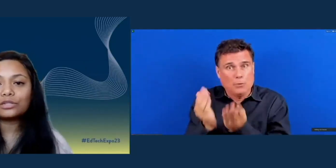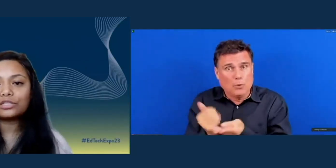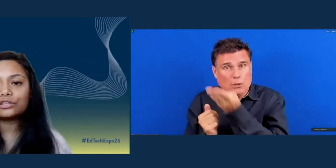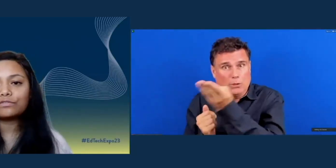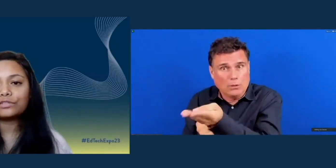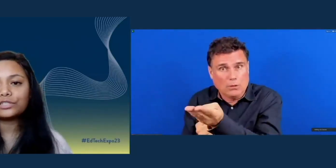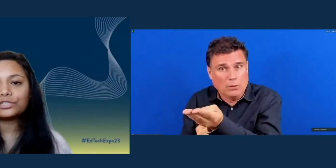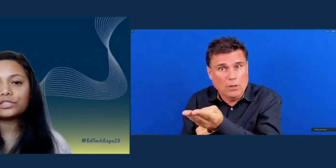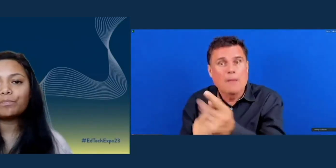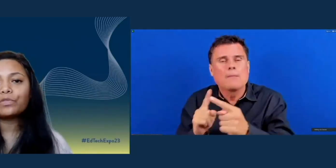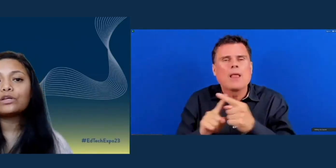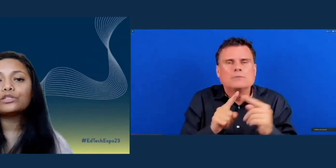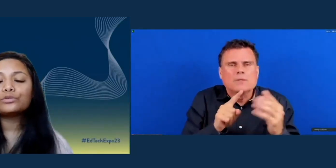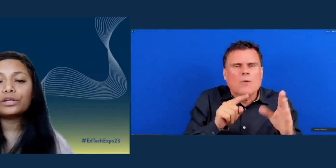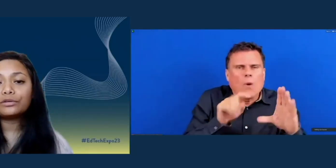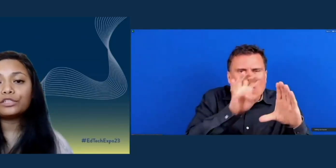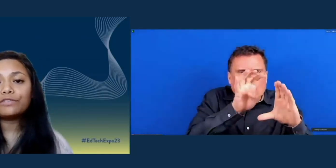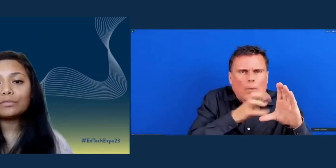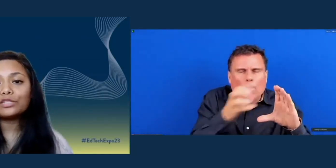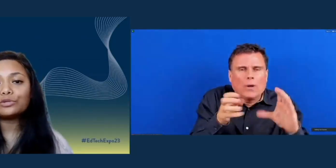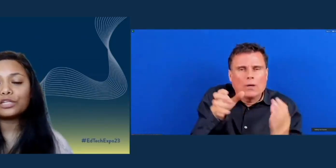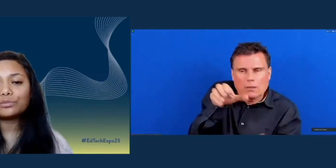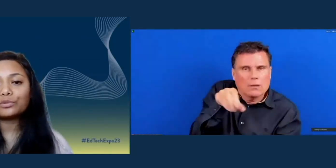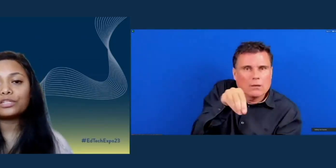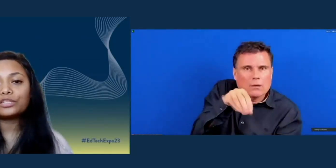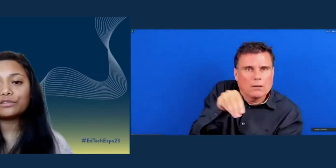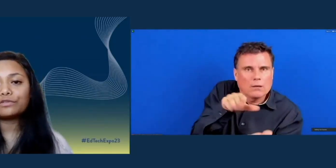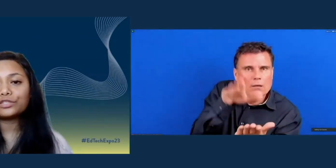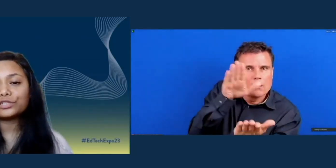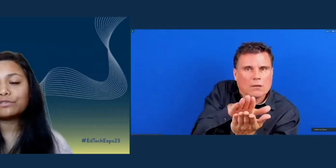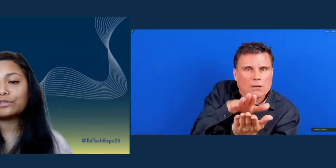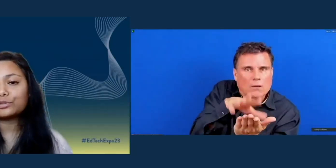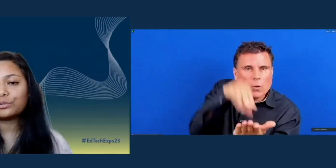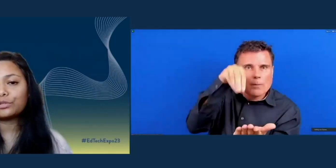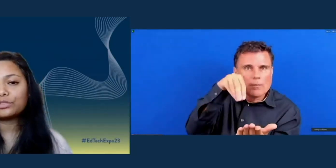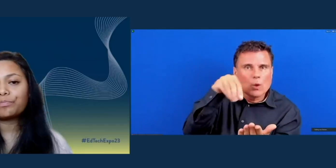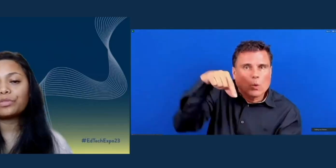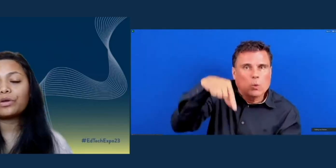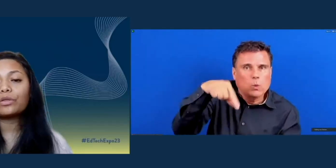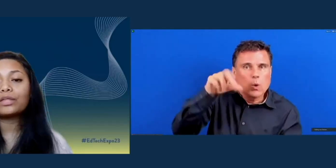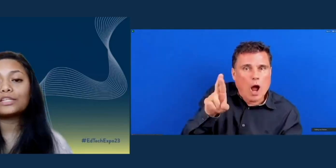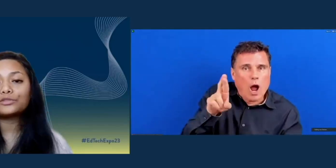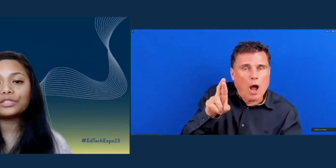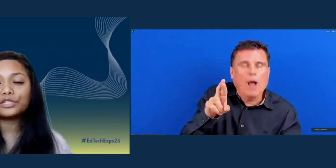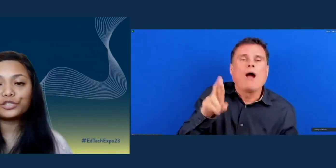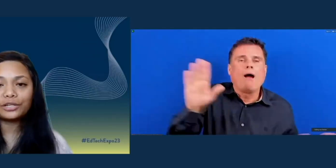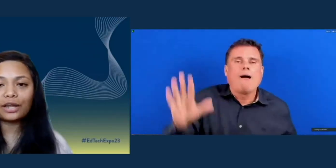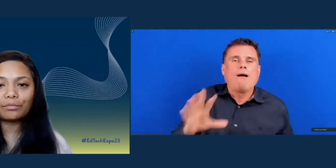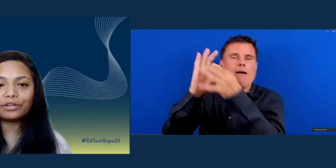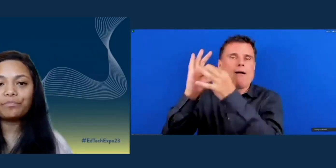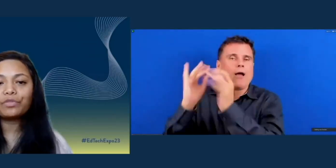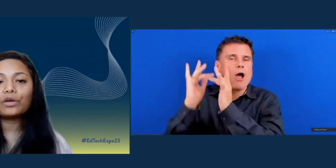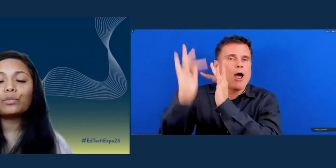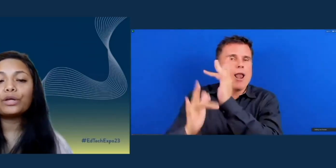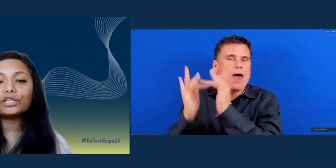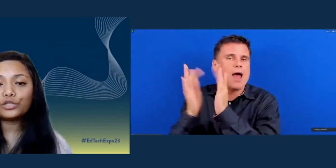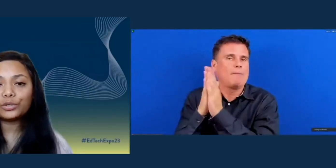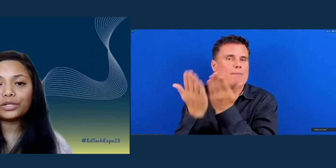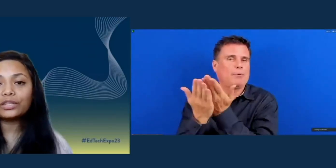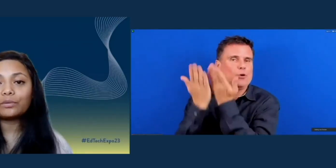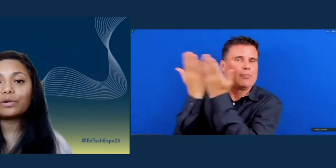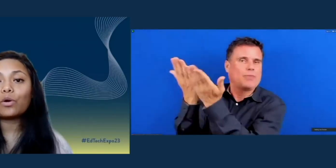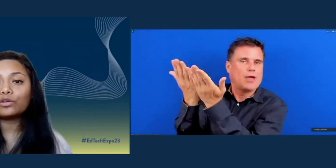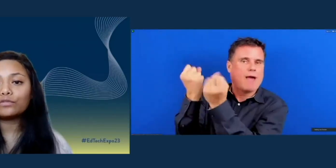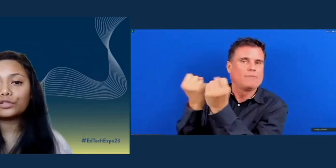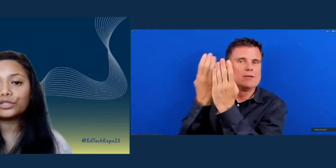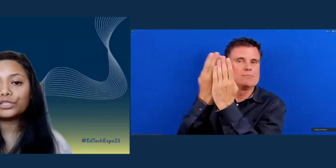to the digital versions to encourage families to explore the digital versions of the storybooks. On the Let's Read digital library, we ensured